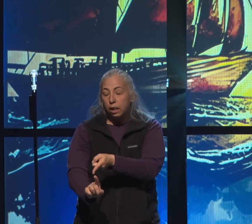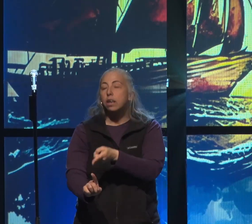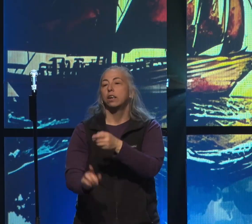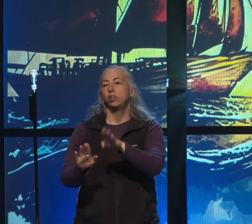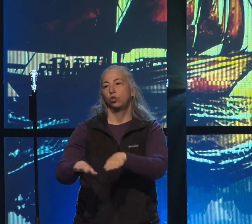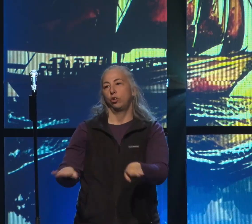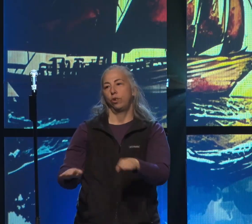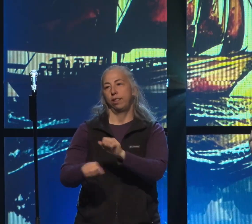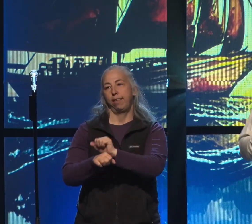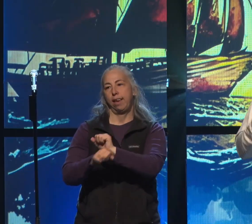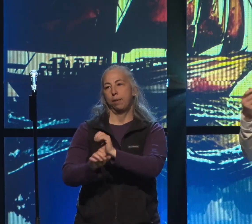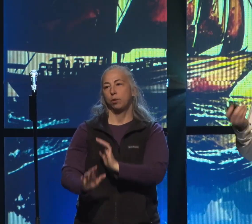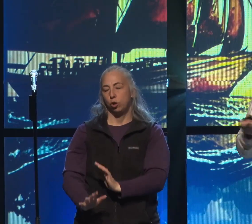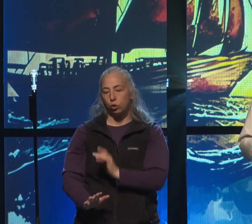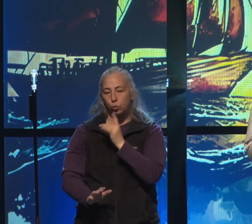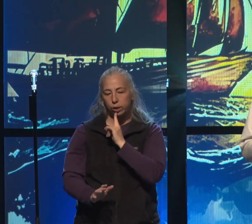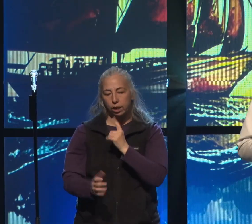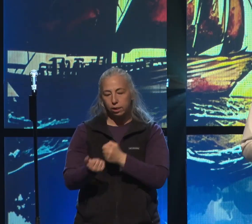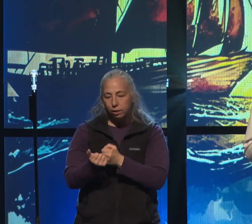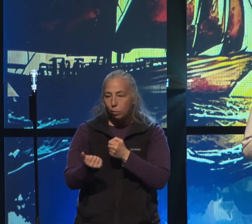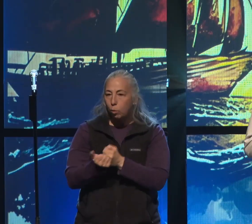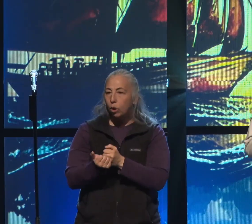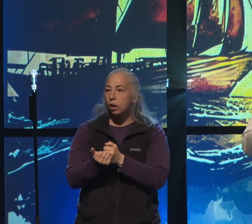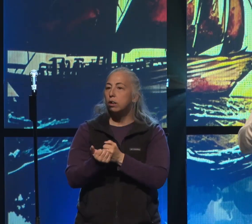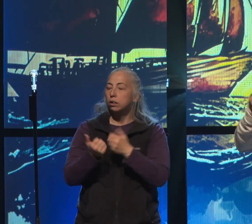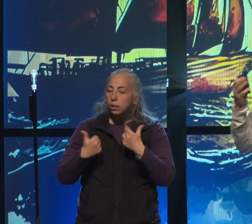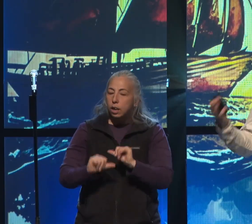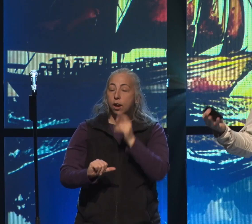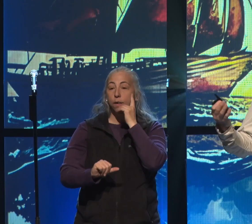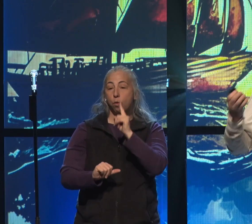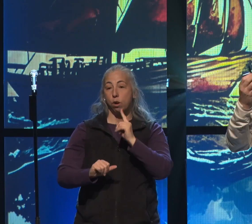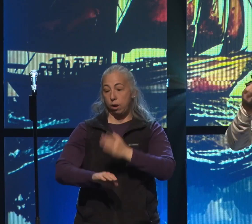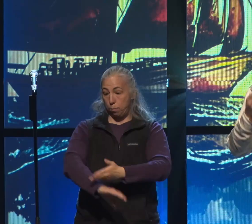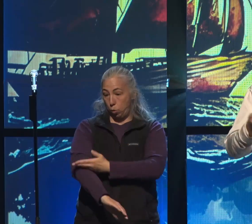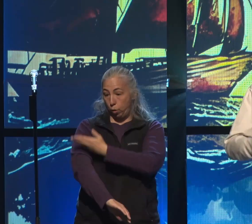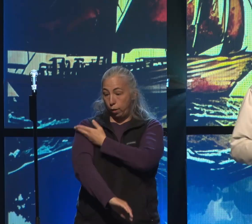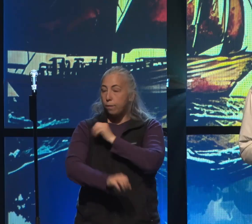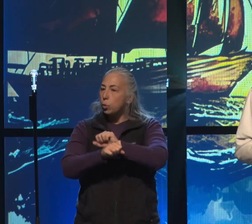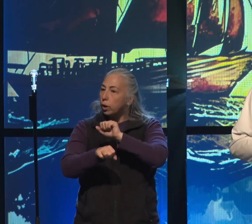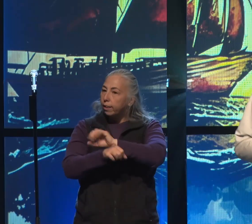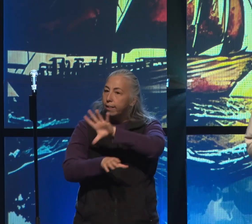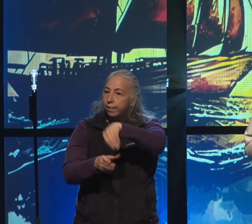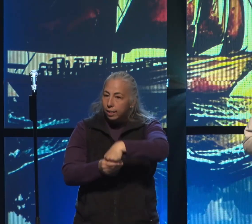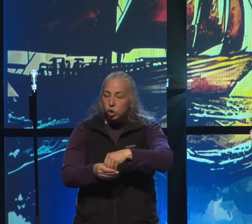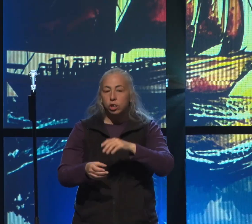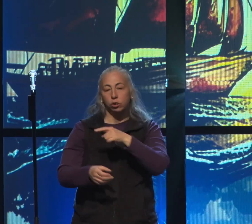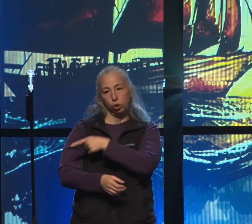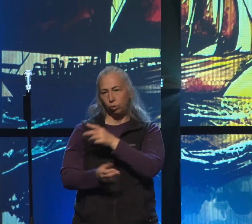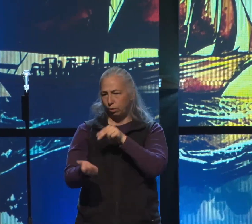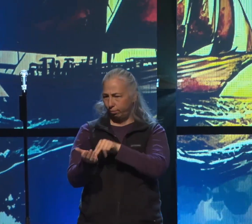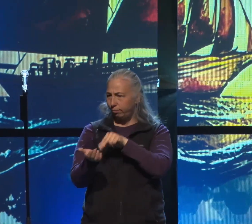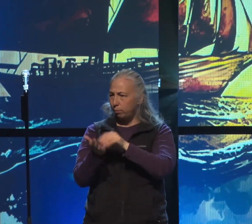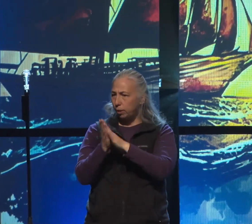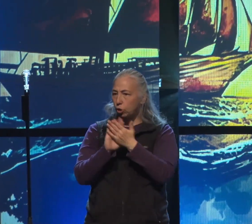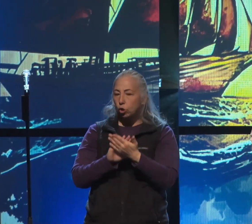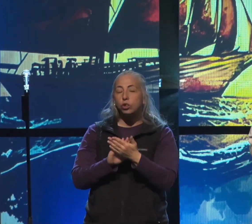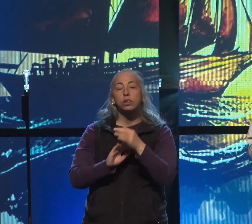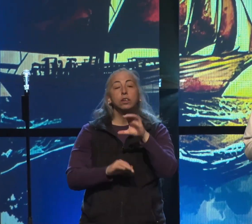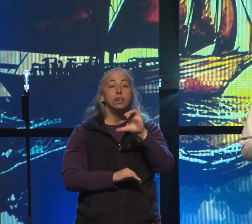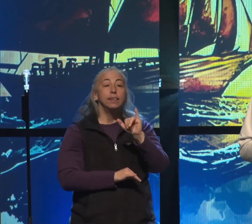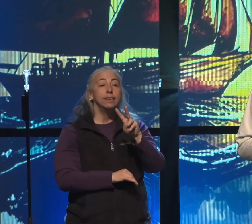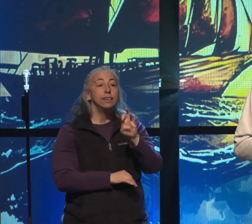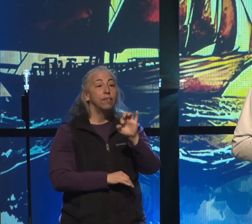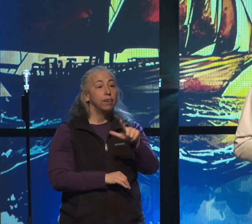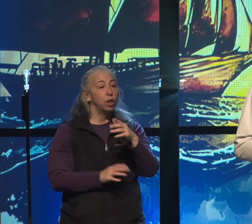that, supported efforts to improve working conditions. And she was a nurse. She was deeply involved in healthcare. During the Civil War,